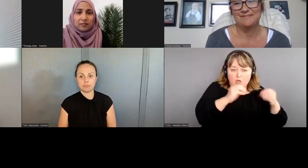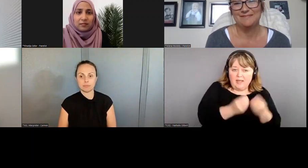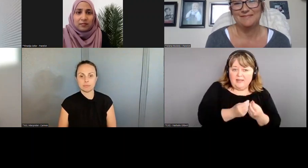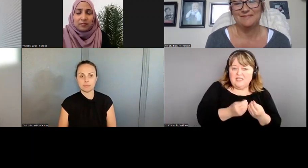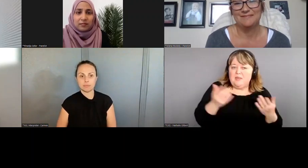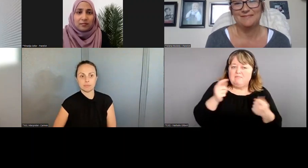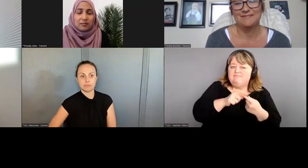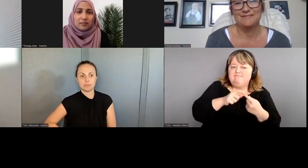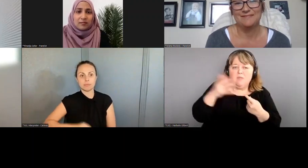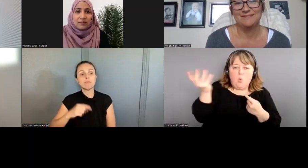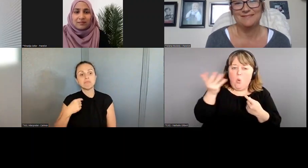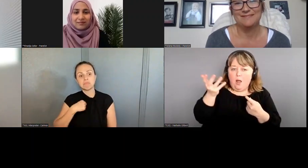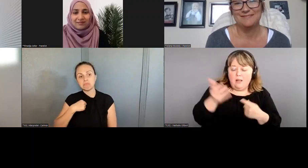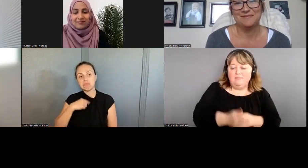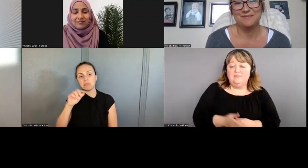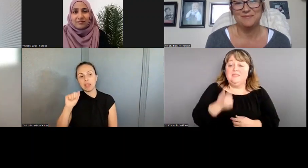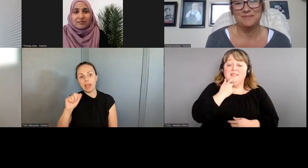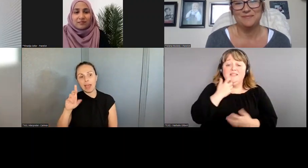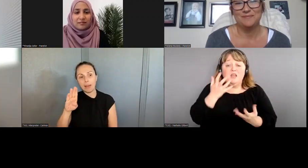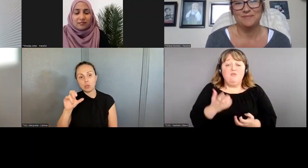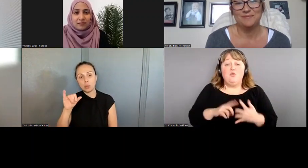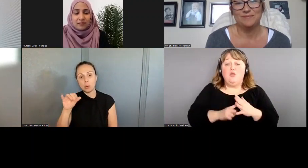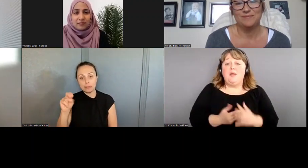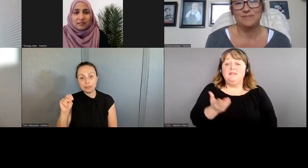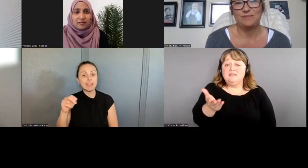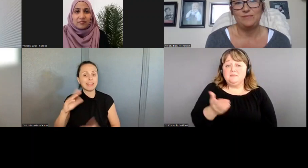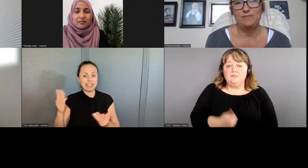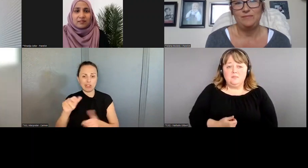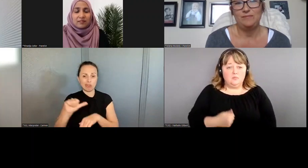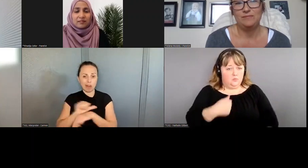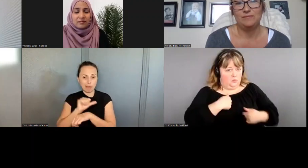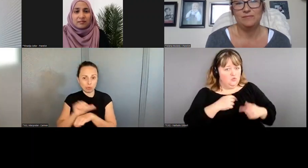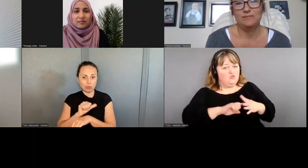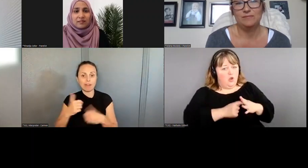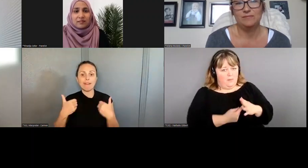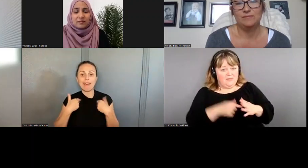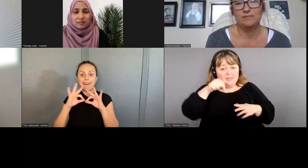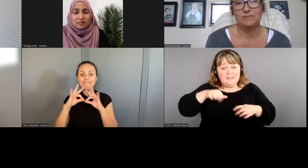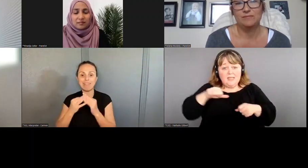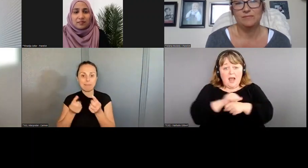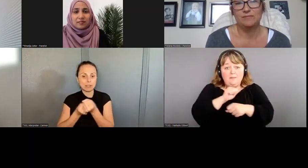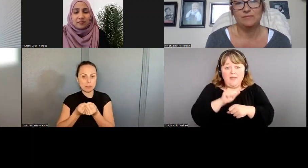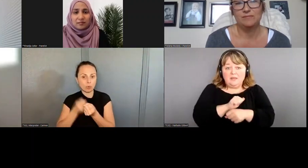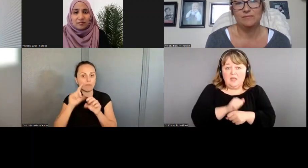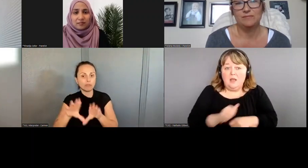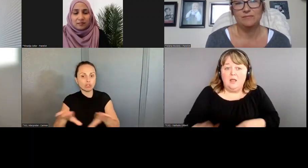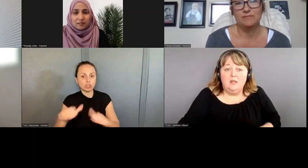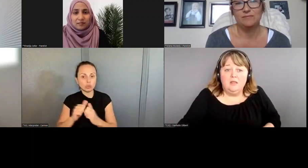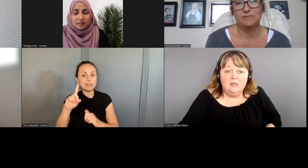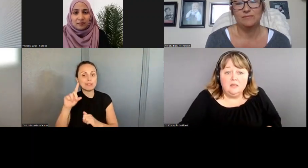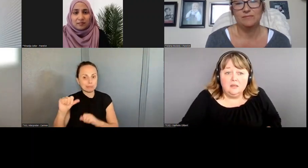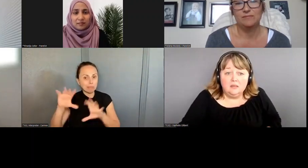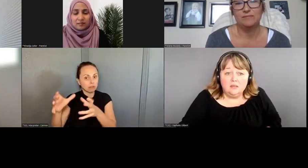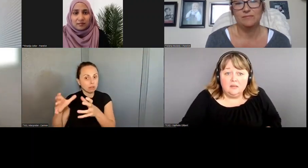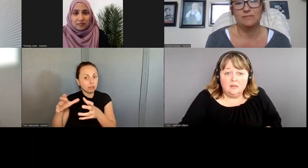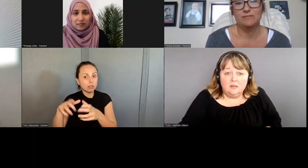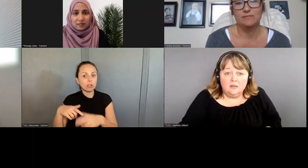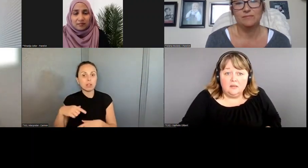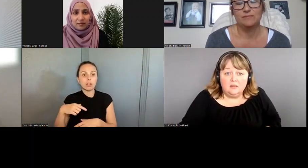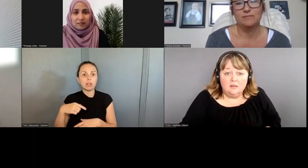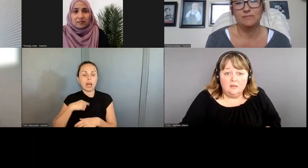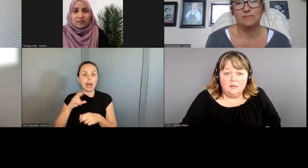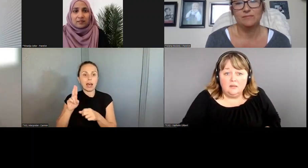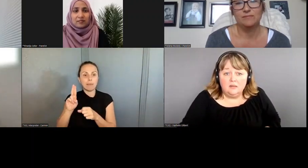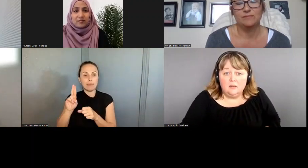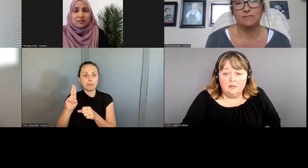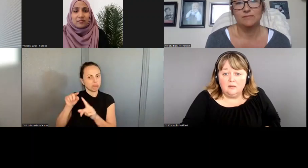Okay, I'll go first. So here in Alberta, what we have, like I said earlier, we have the family support for children with disability. So I'll be using FSCD